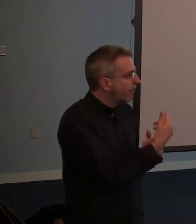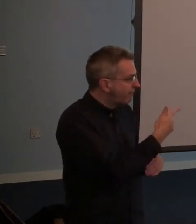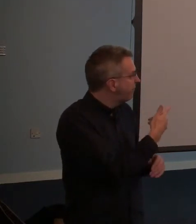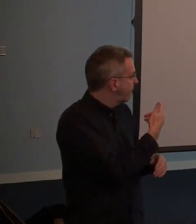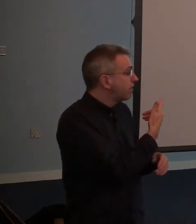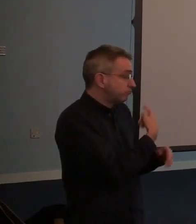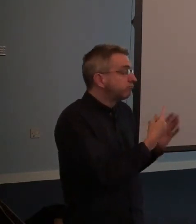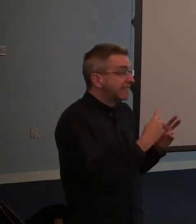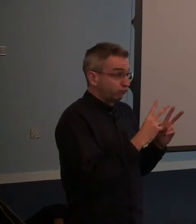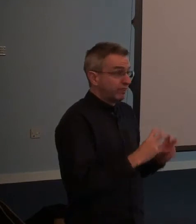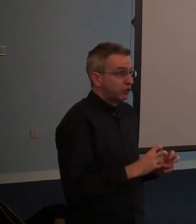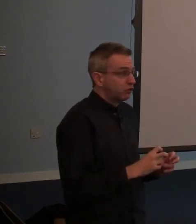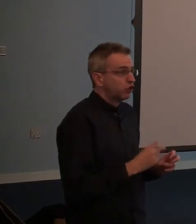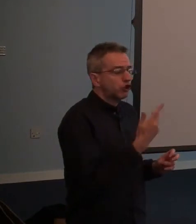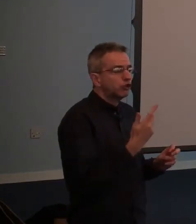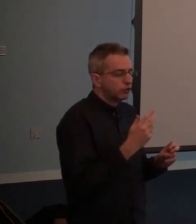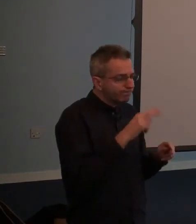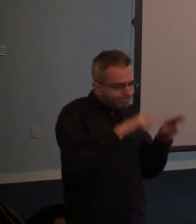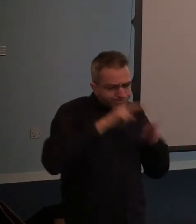seen his research before?